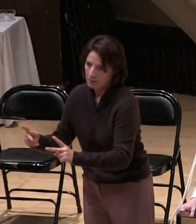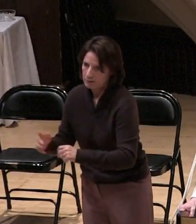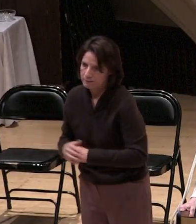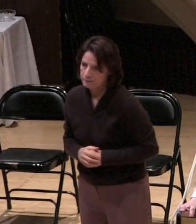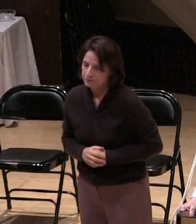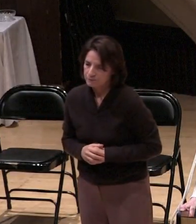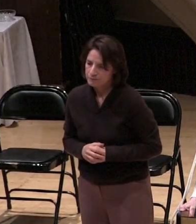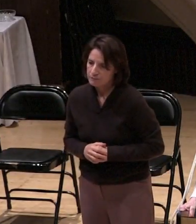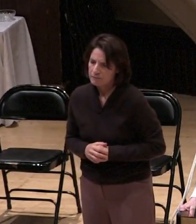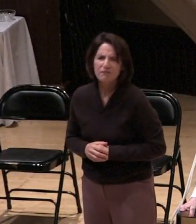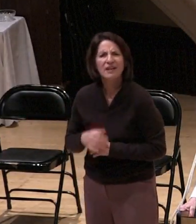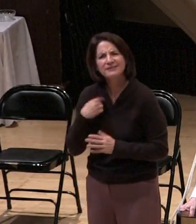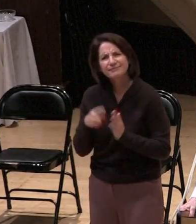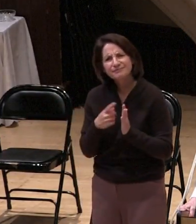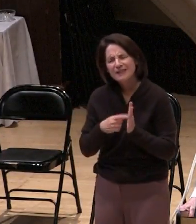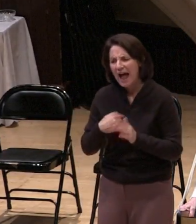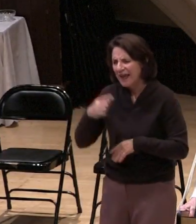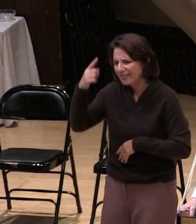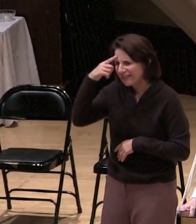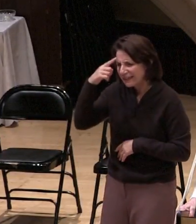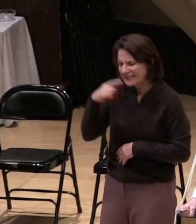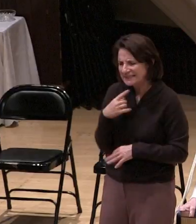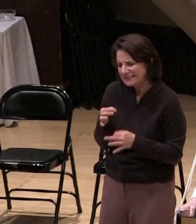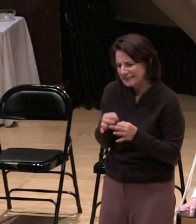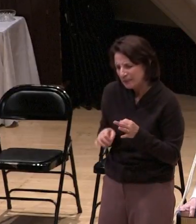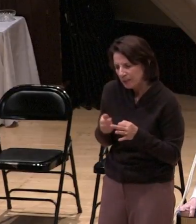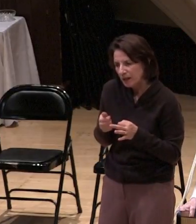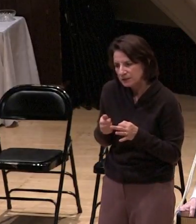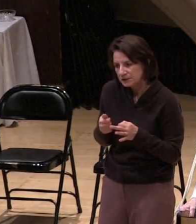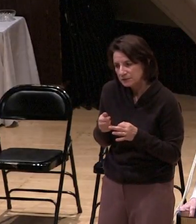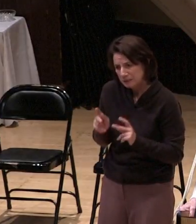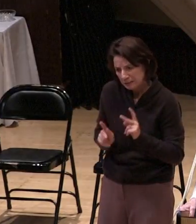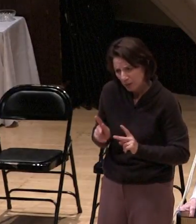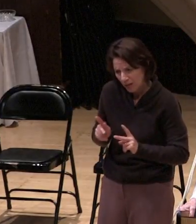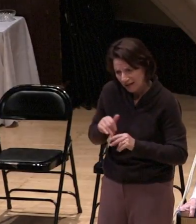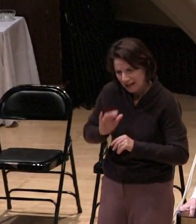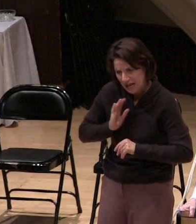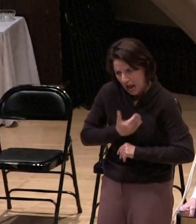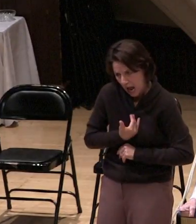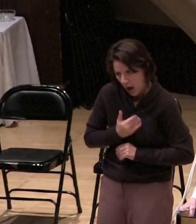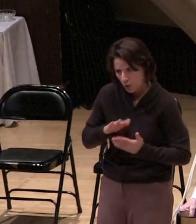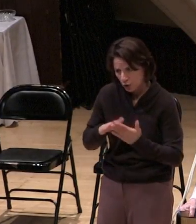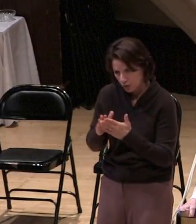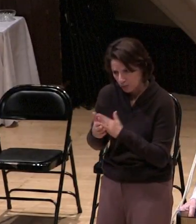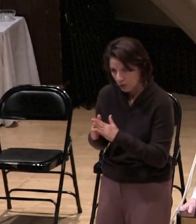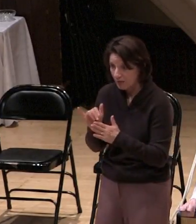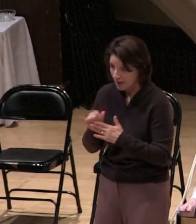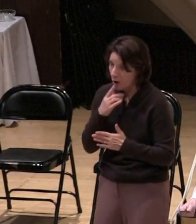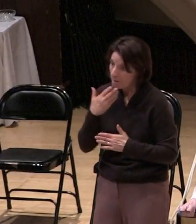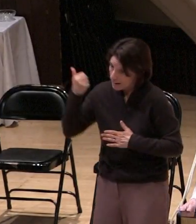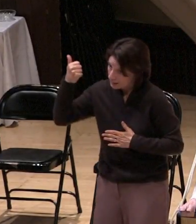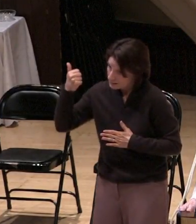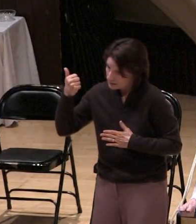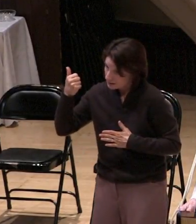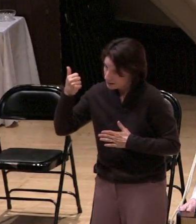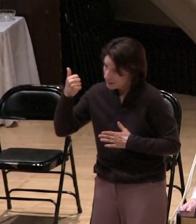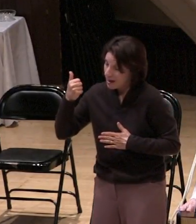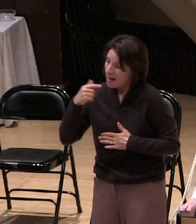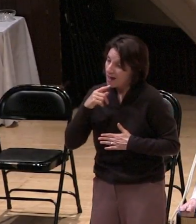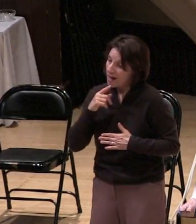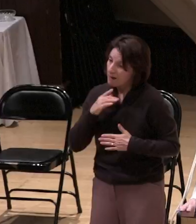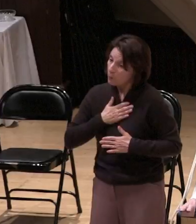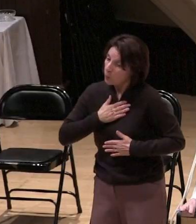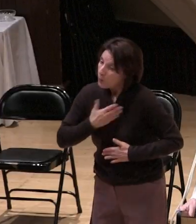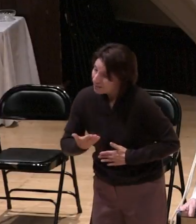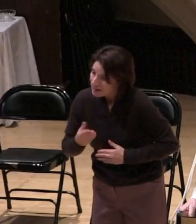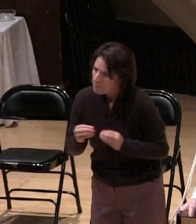I sometimes think that it is the simplest members of our community that are the very best at being led. I think of,